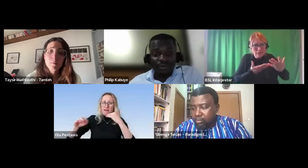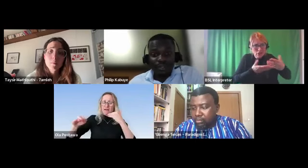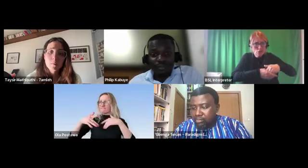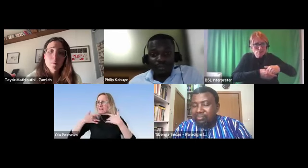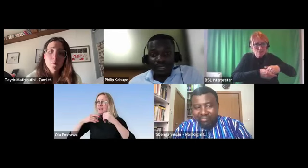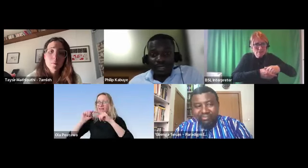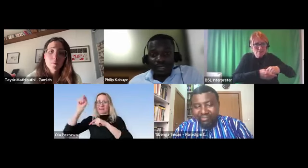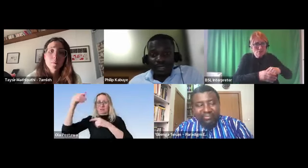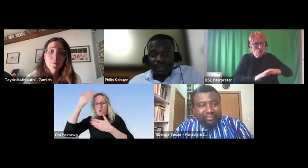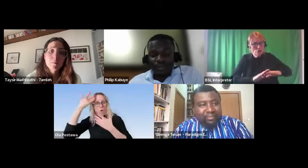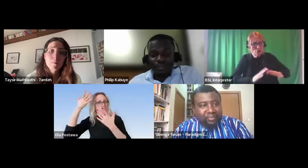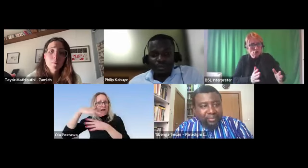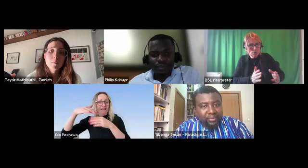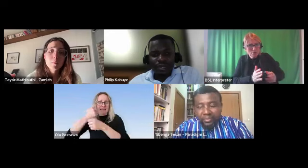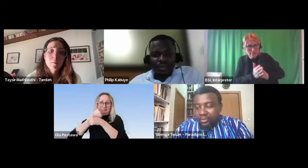banned